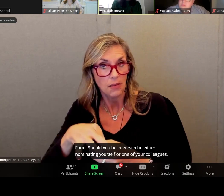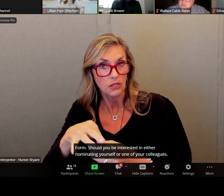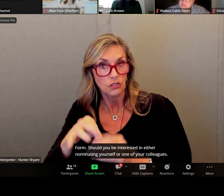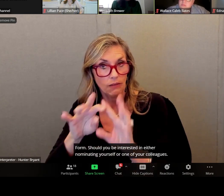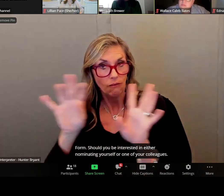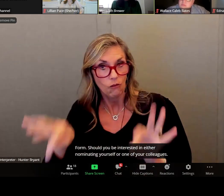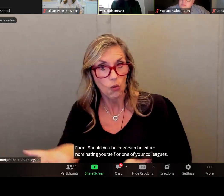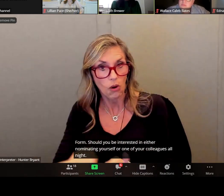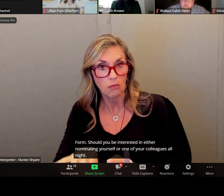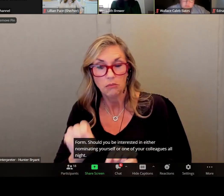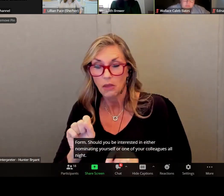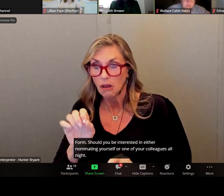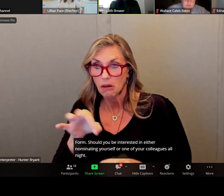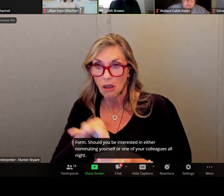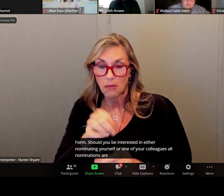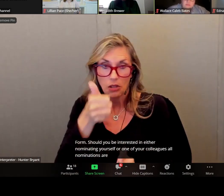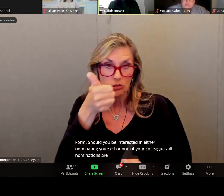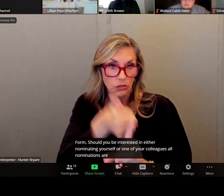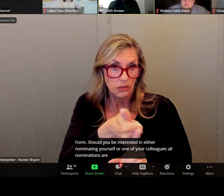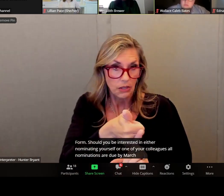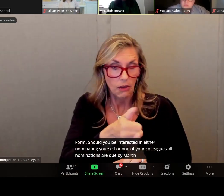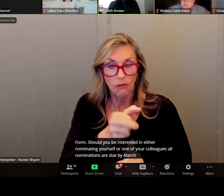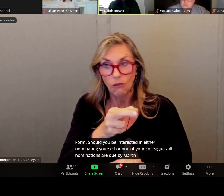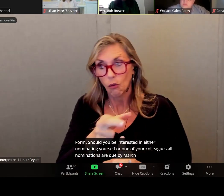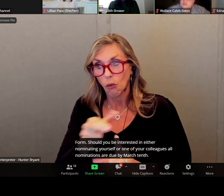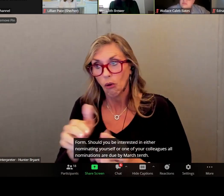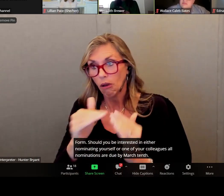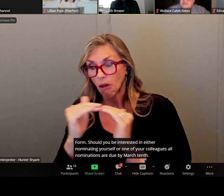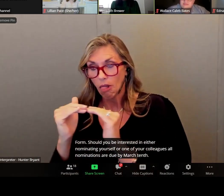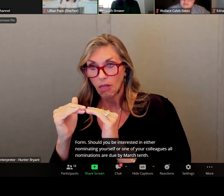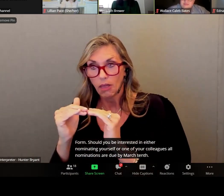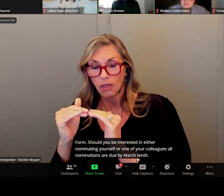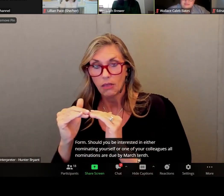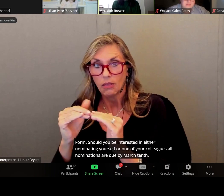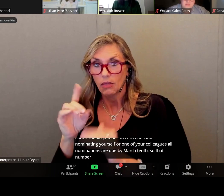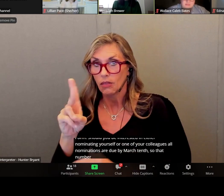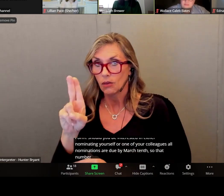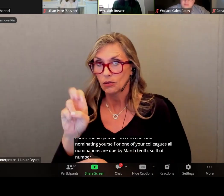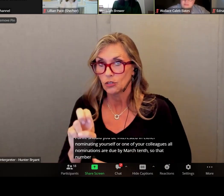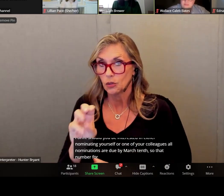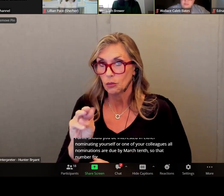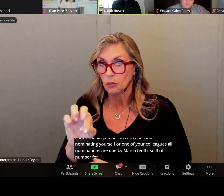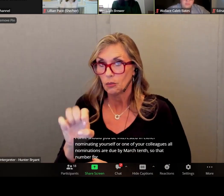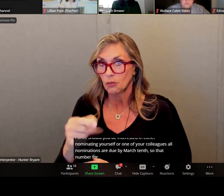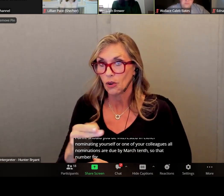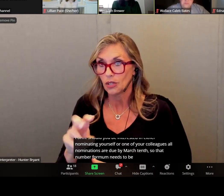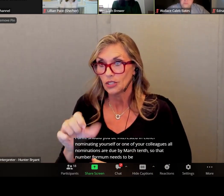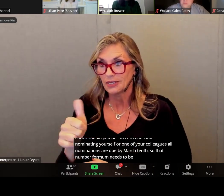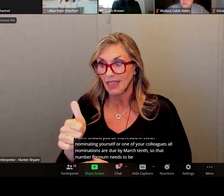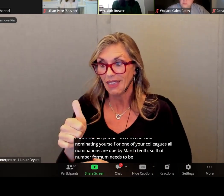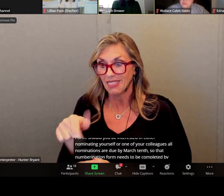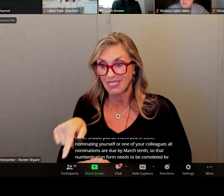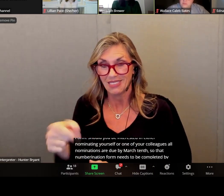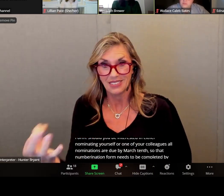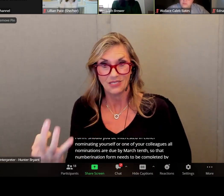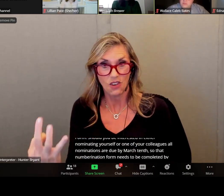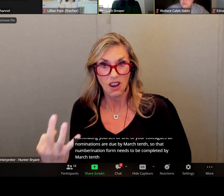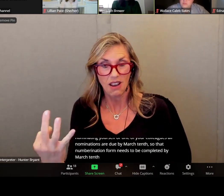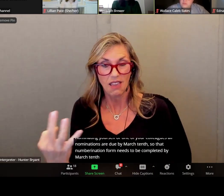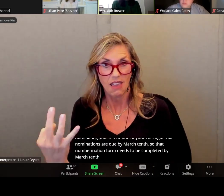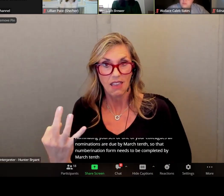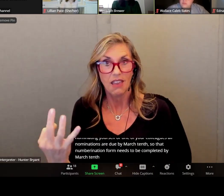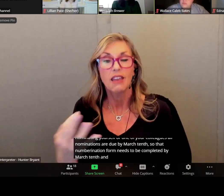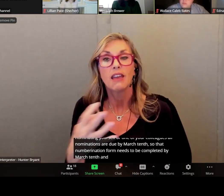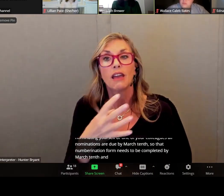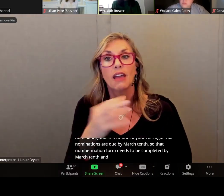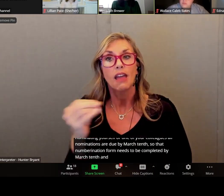All nominations are due by March 10th. So that nomination form needs to be completed by March 10th. And the